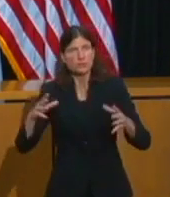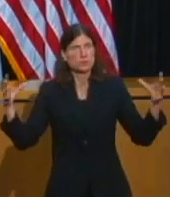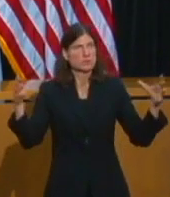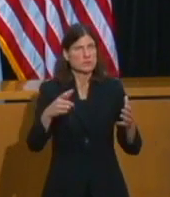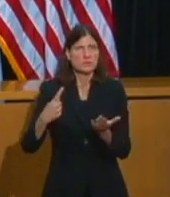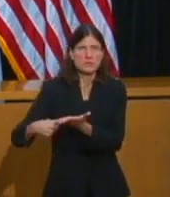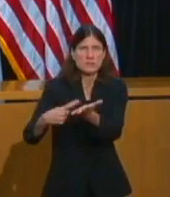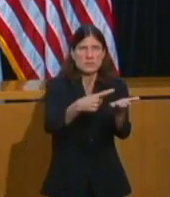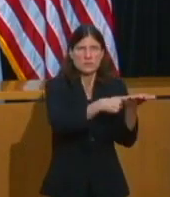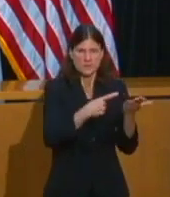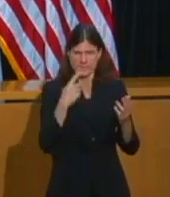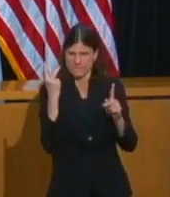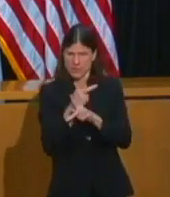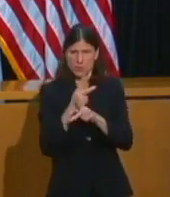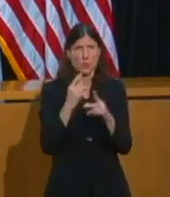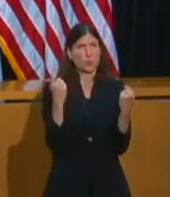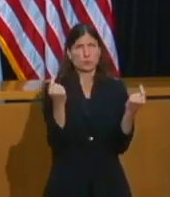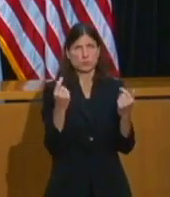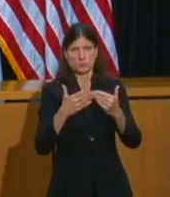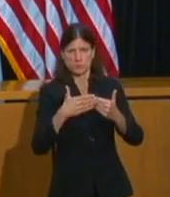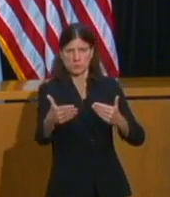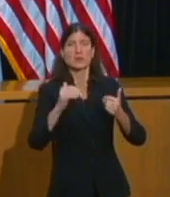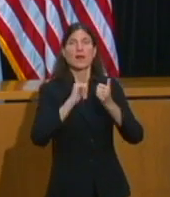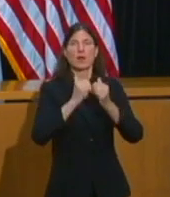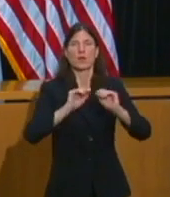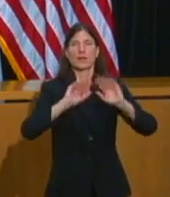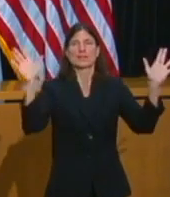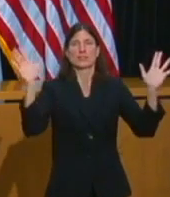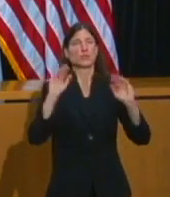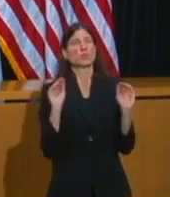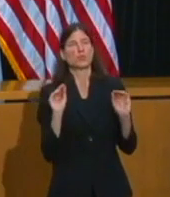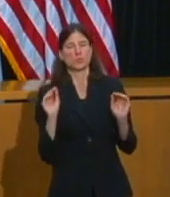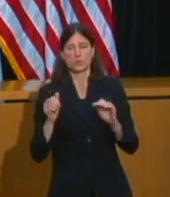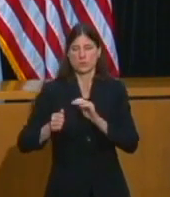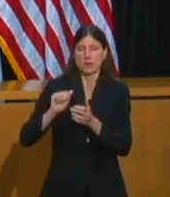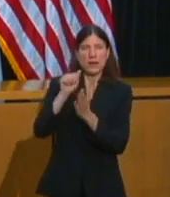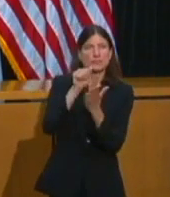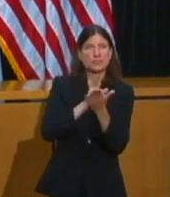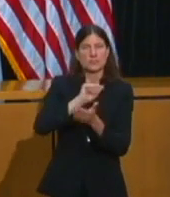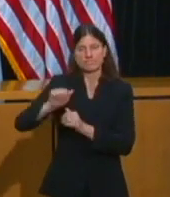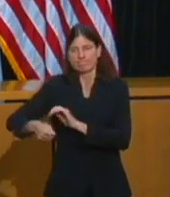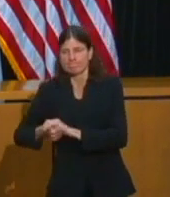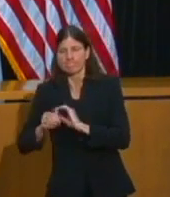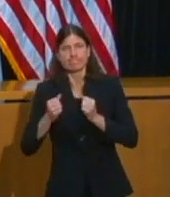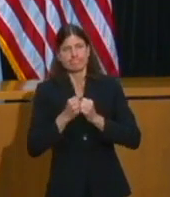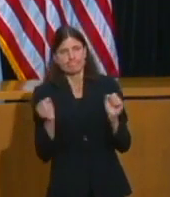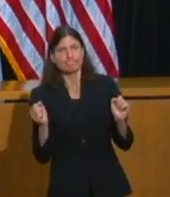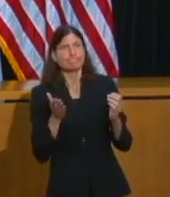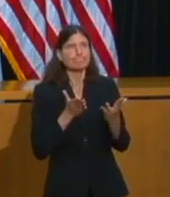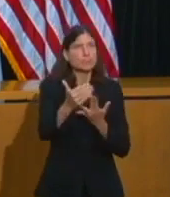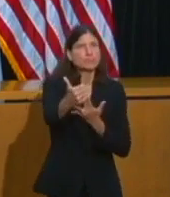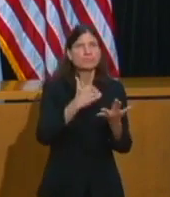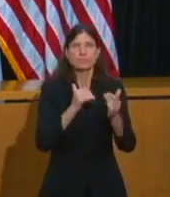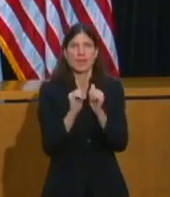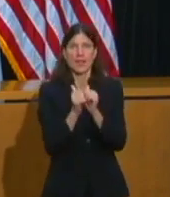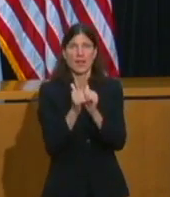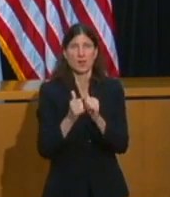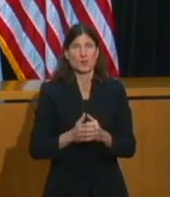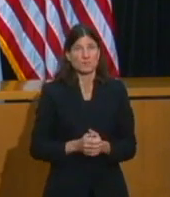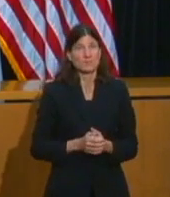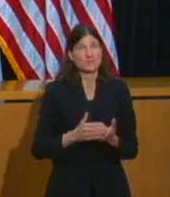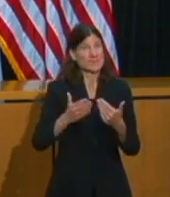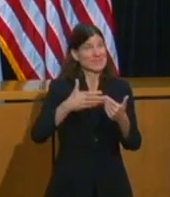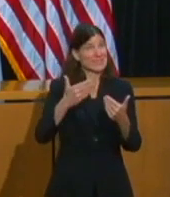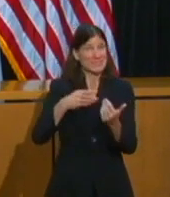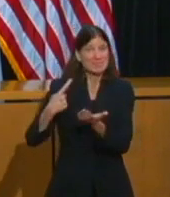the Massachusetts law enforcement system. As I said earlier, there are no easy answers, but there's no shortage of important, bright